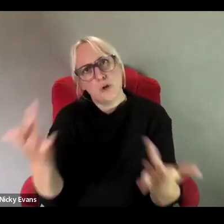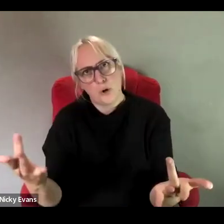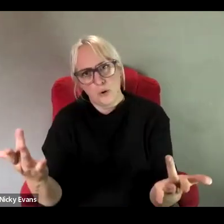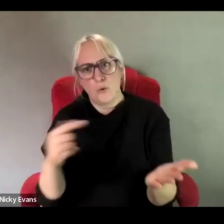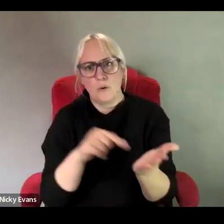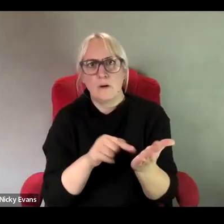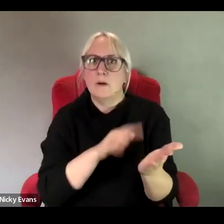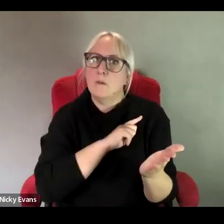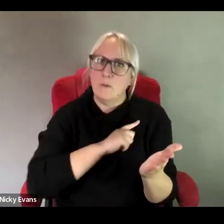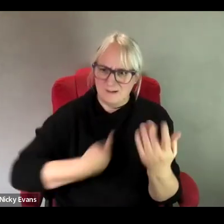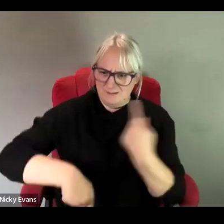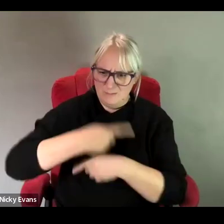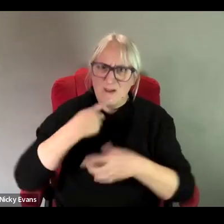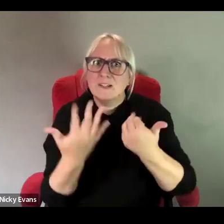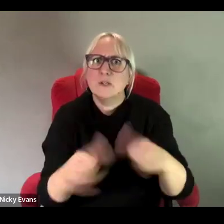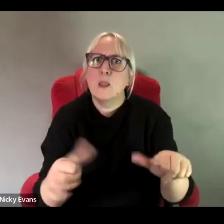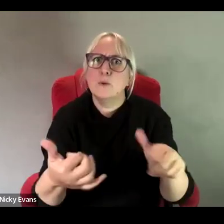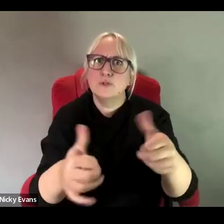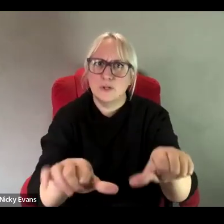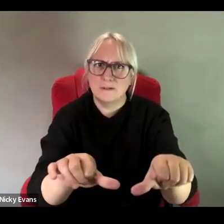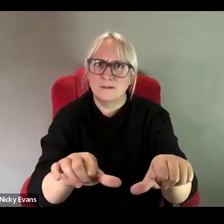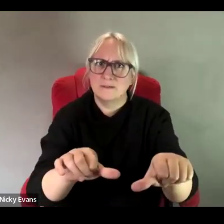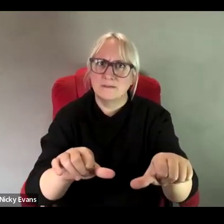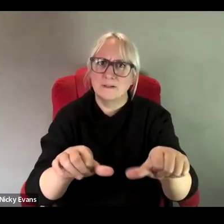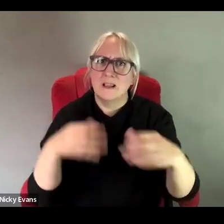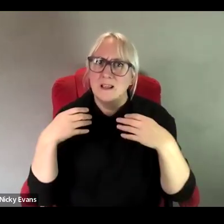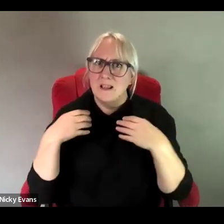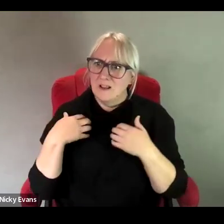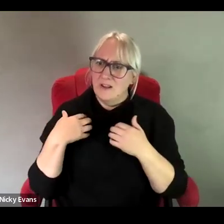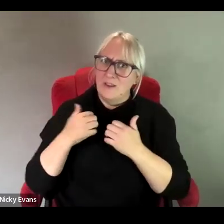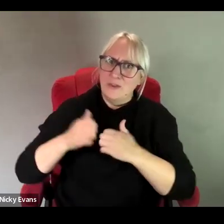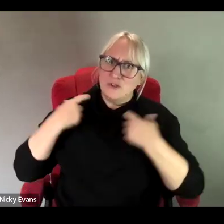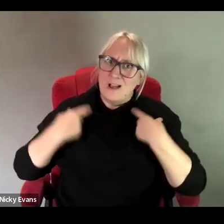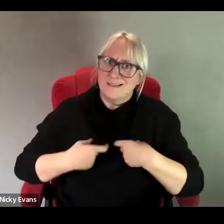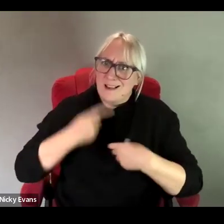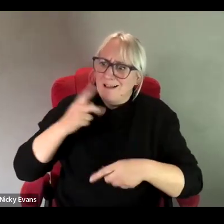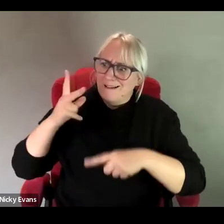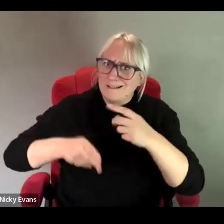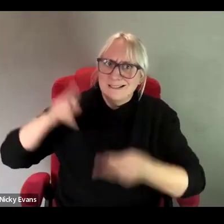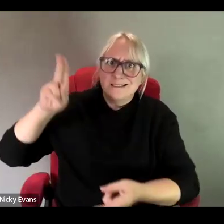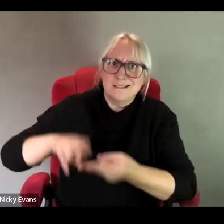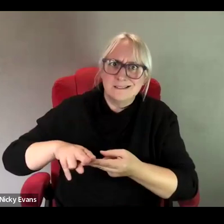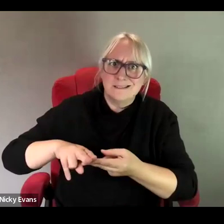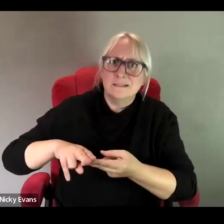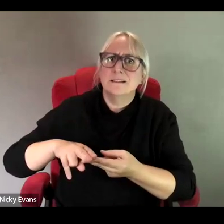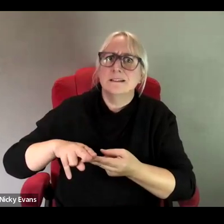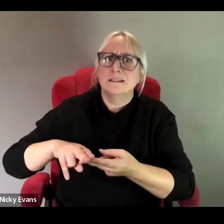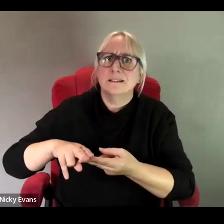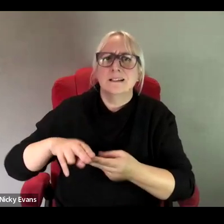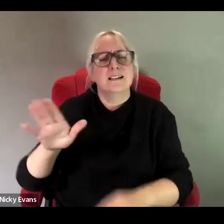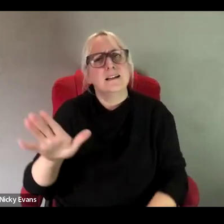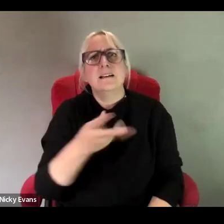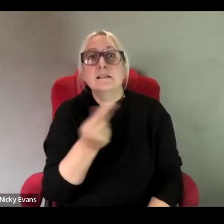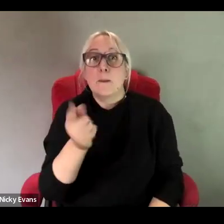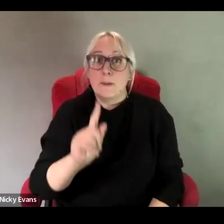cutting social security and bringing in this. The reality is this is all about some people wanting control over